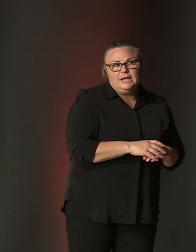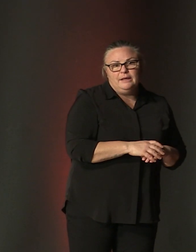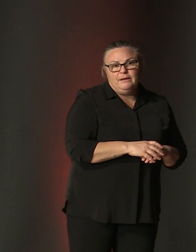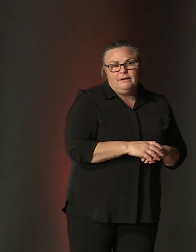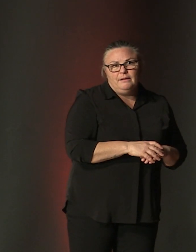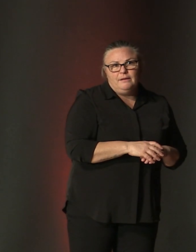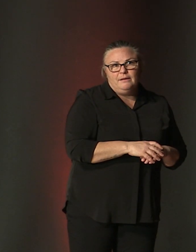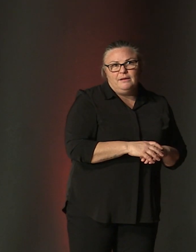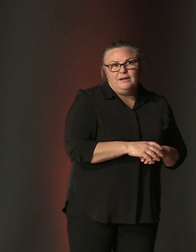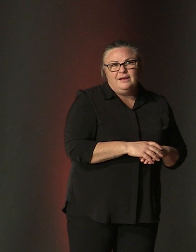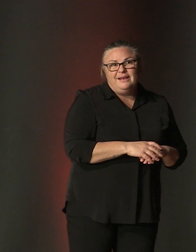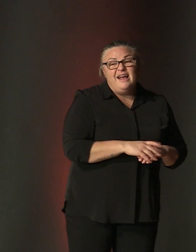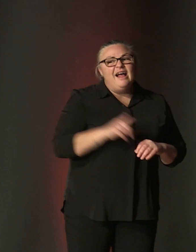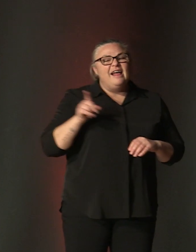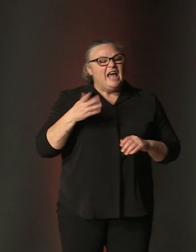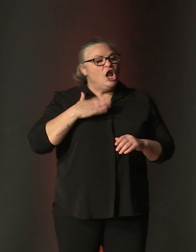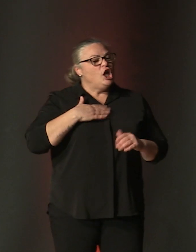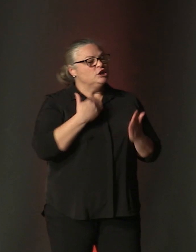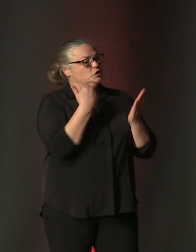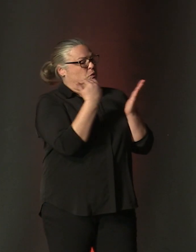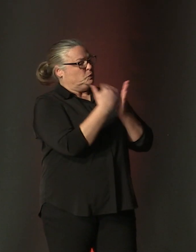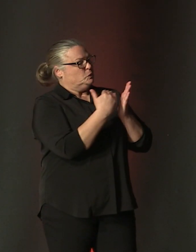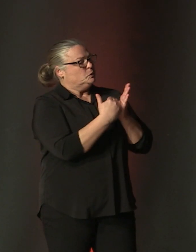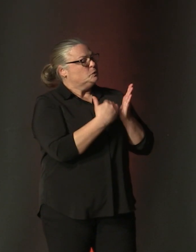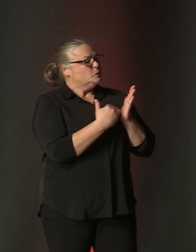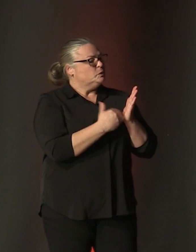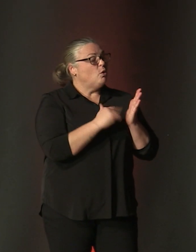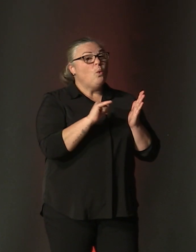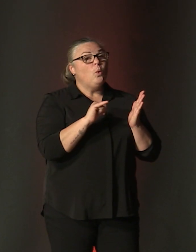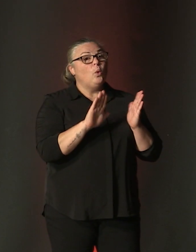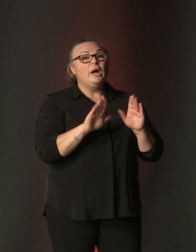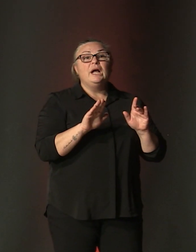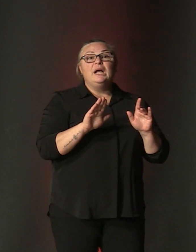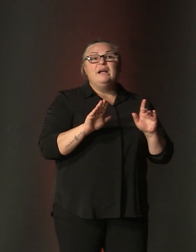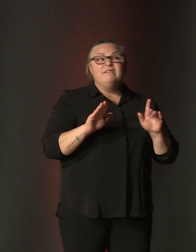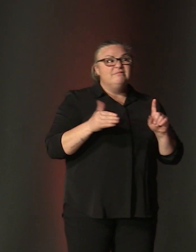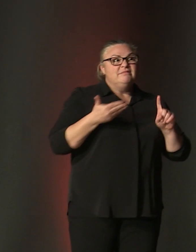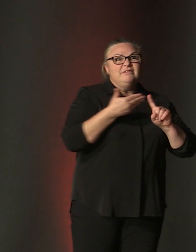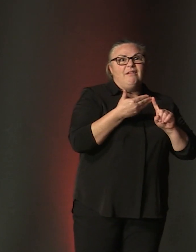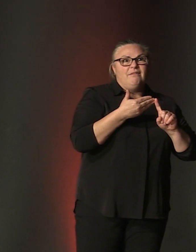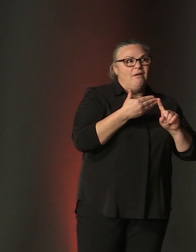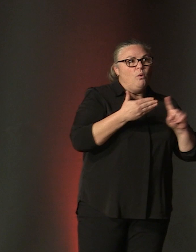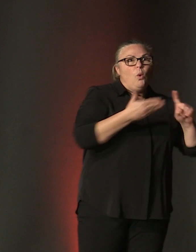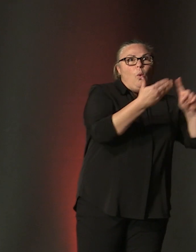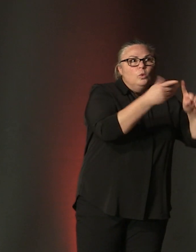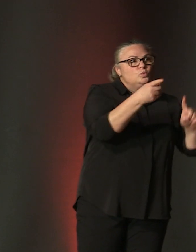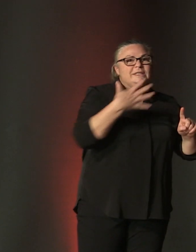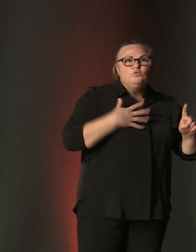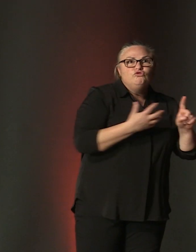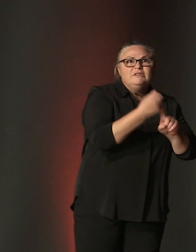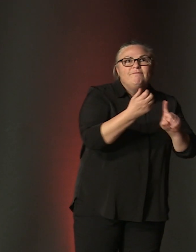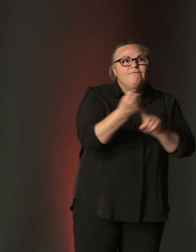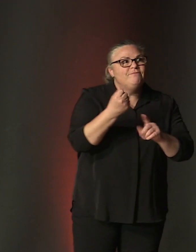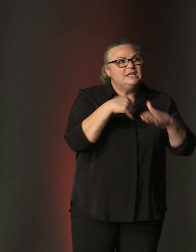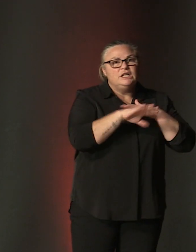that strays too far from their values, and they can even set goals or boundaries that you need to meet within this birthday party.